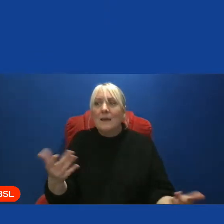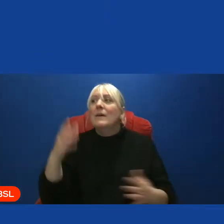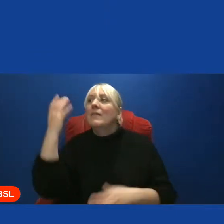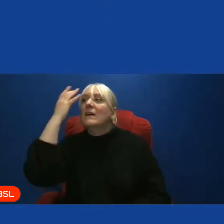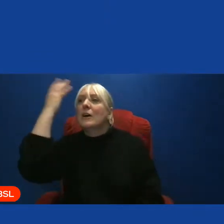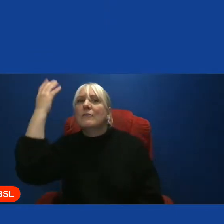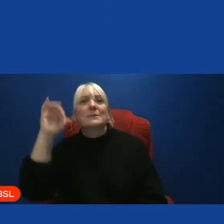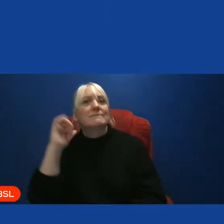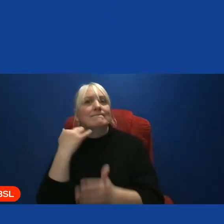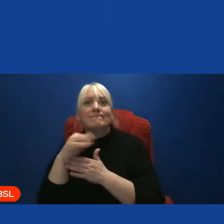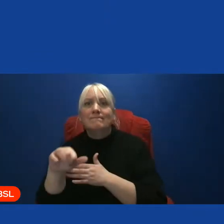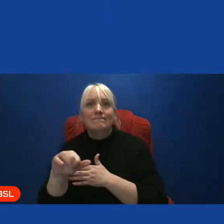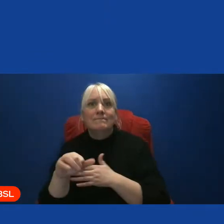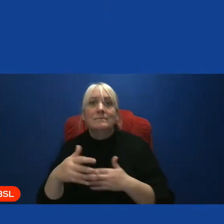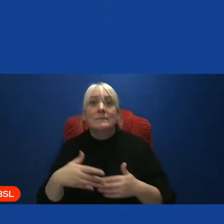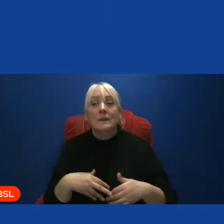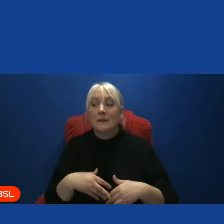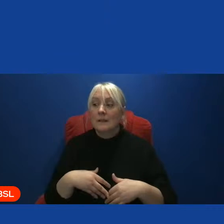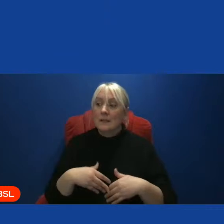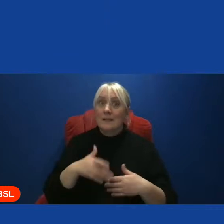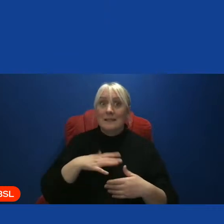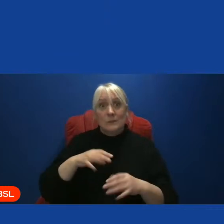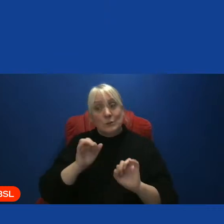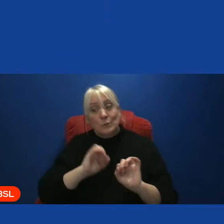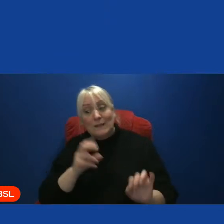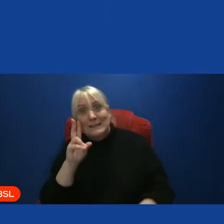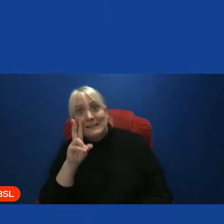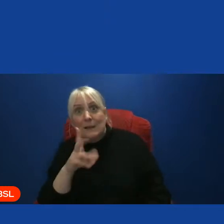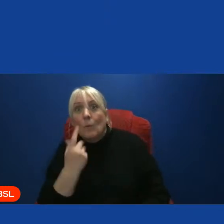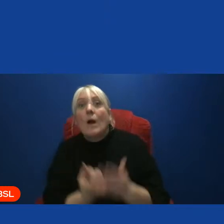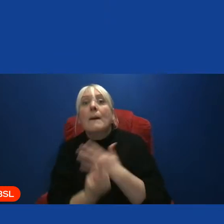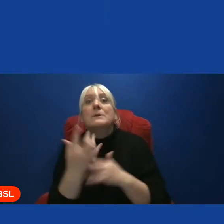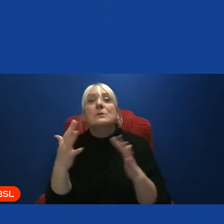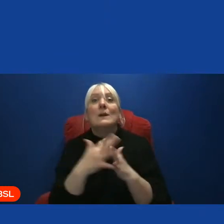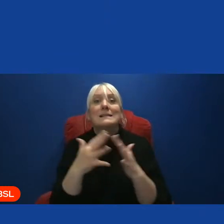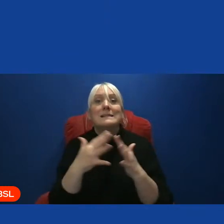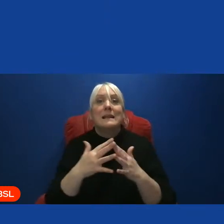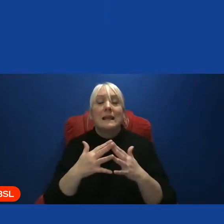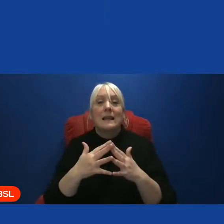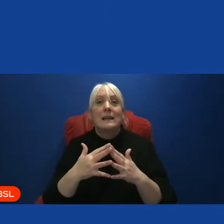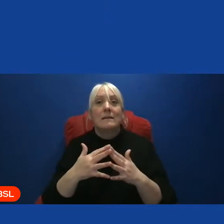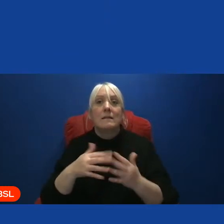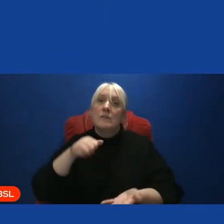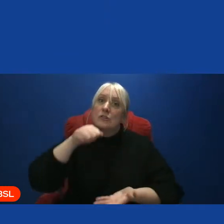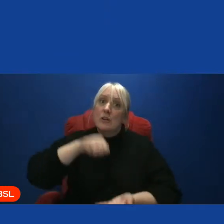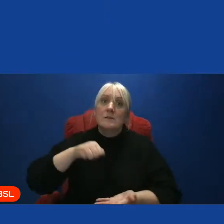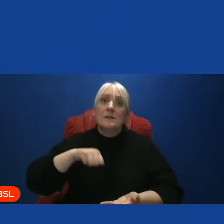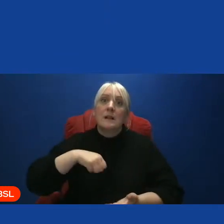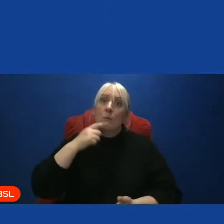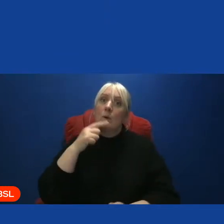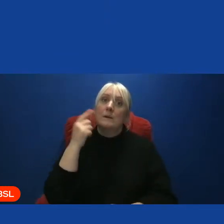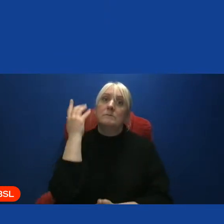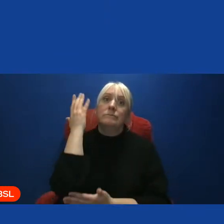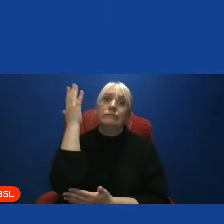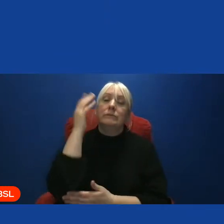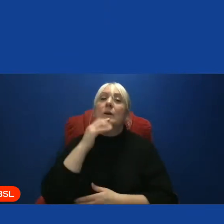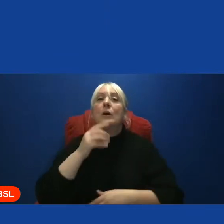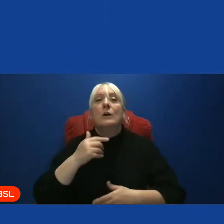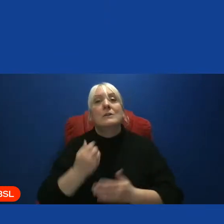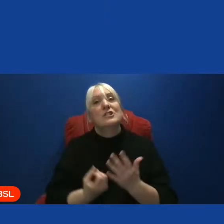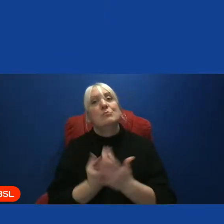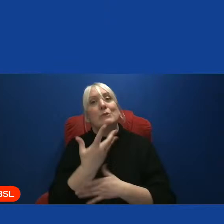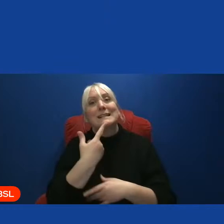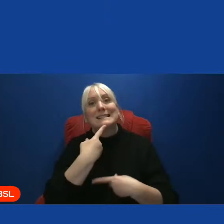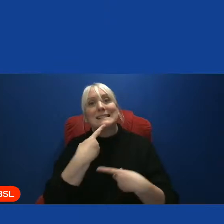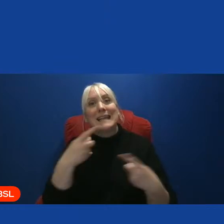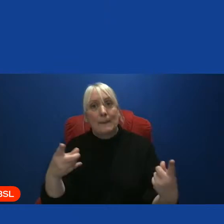them. We'll see what happens on Wednesday when the Chancellor gets up and makes a spring statement. But I